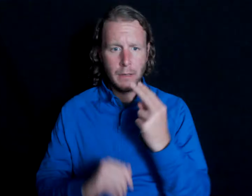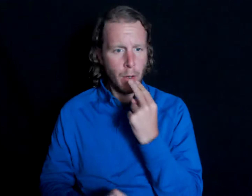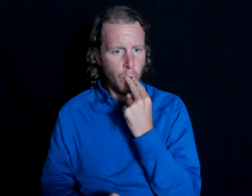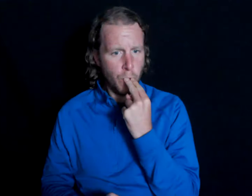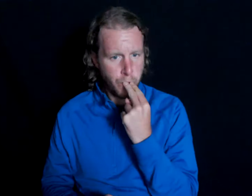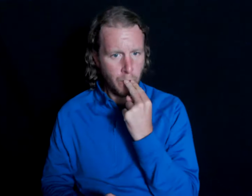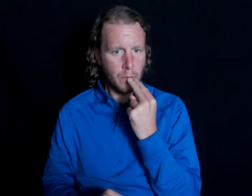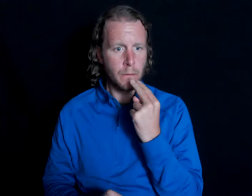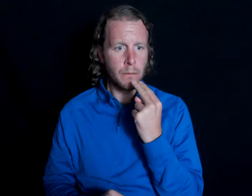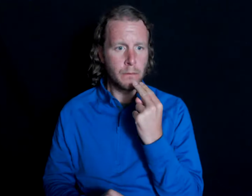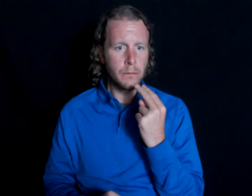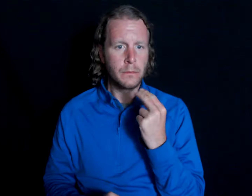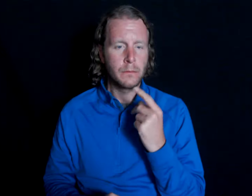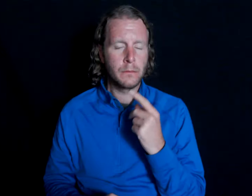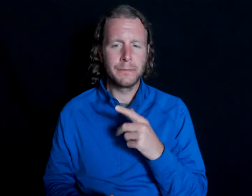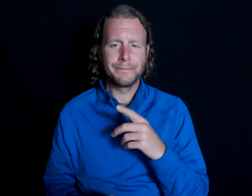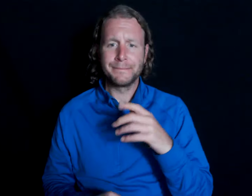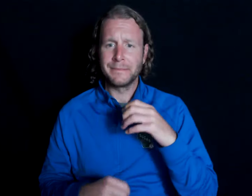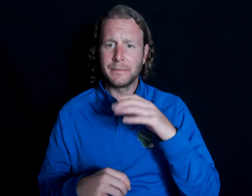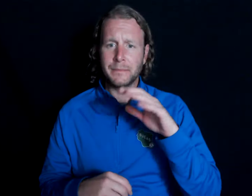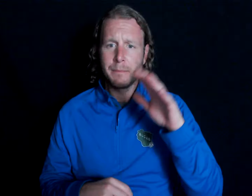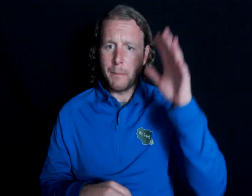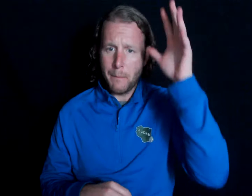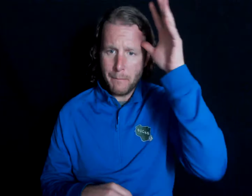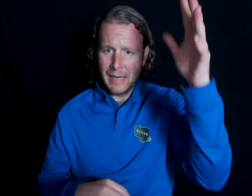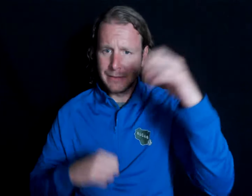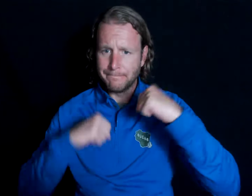Well defended by the Bucks.